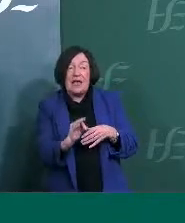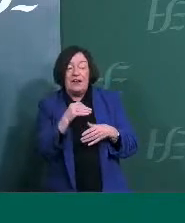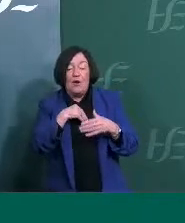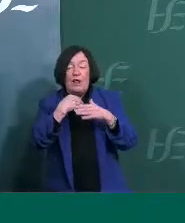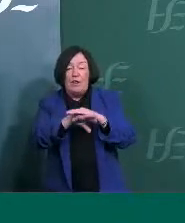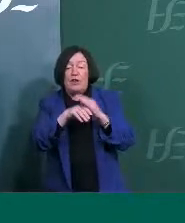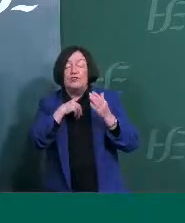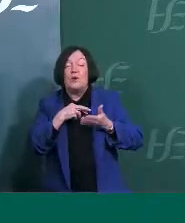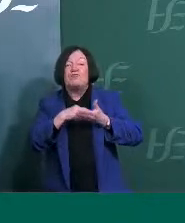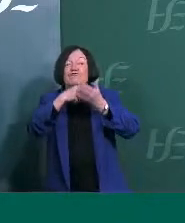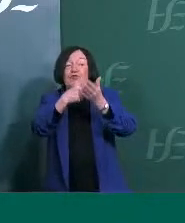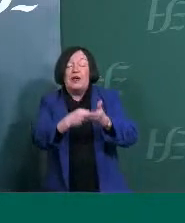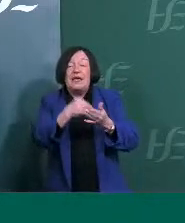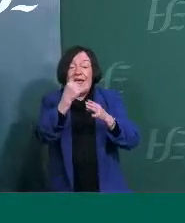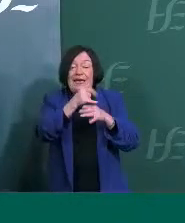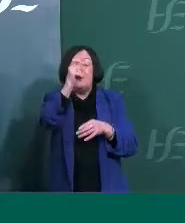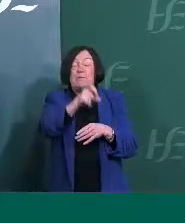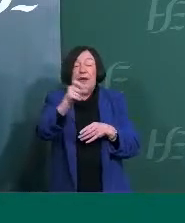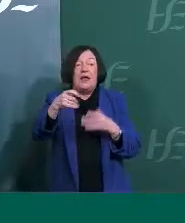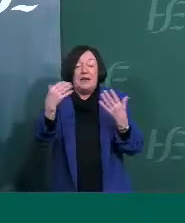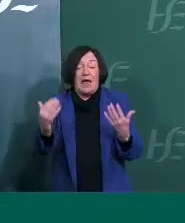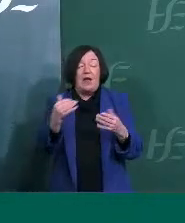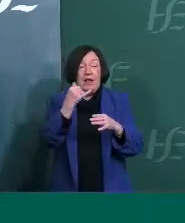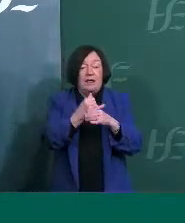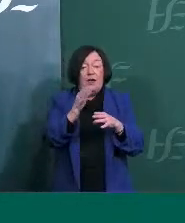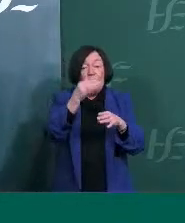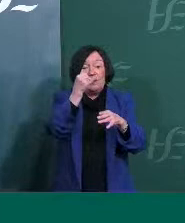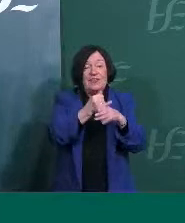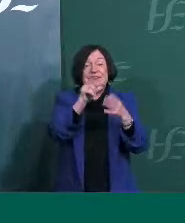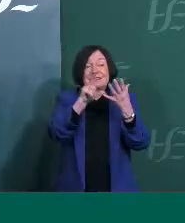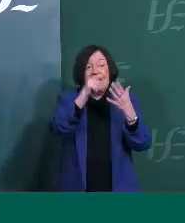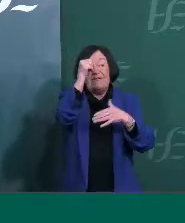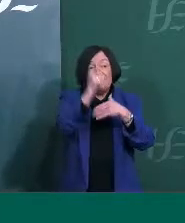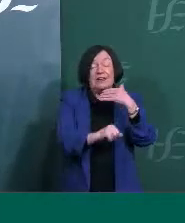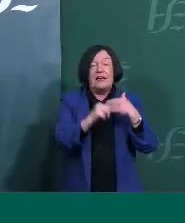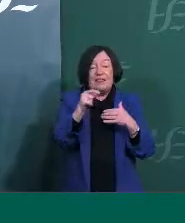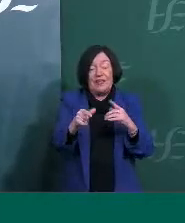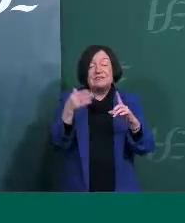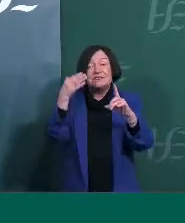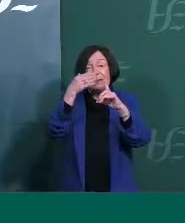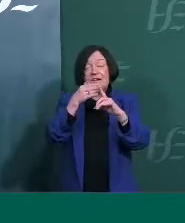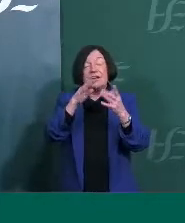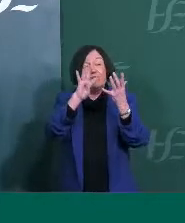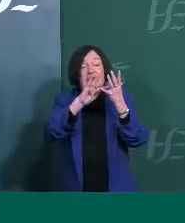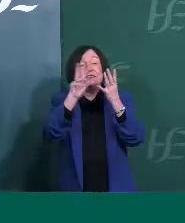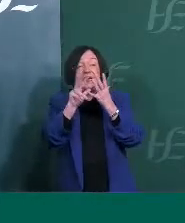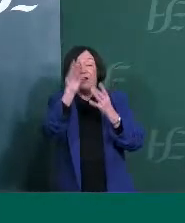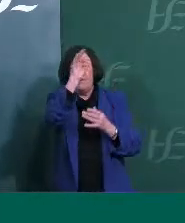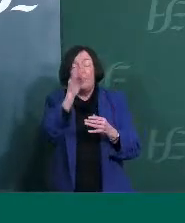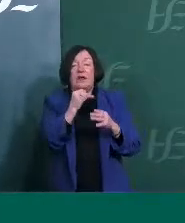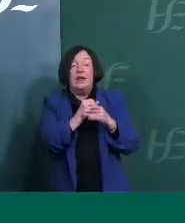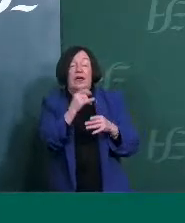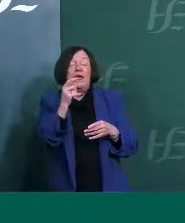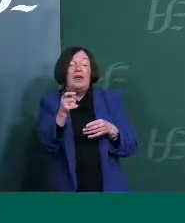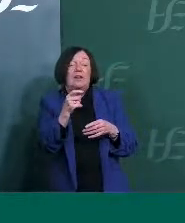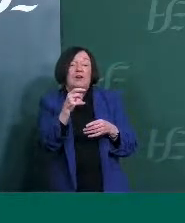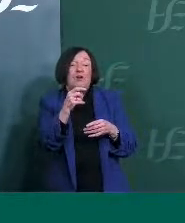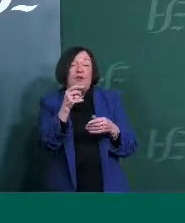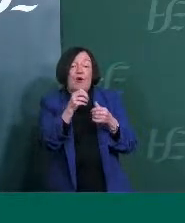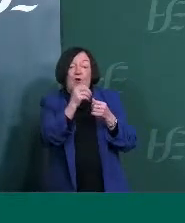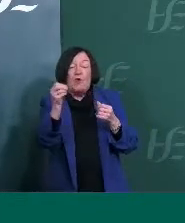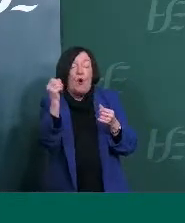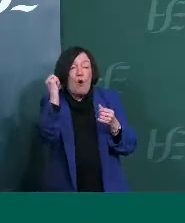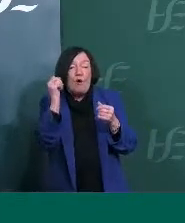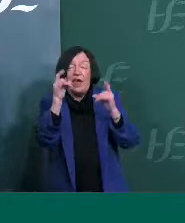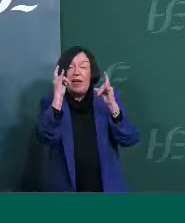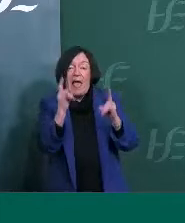our specialist palliative care inpatient units are now admitted within 7 days, and that's against a target of 98%. In oral health, 86% of new patients